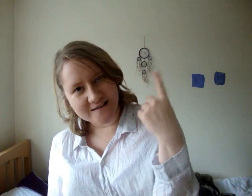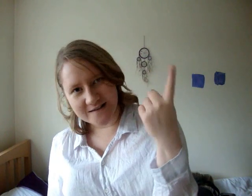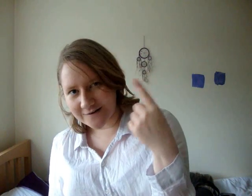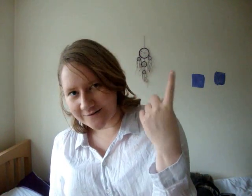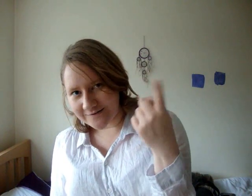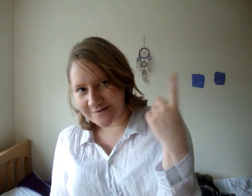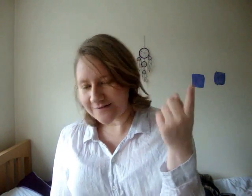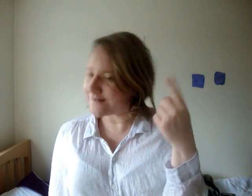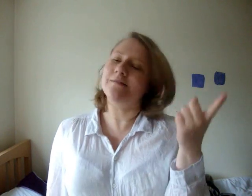a circle.